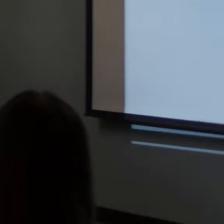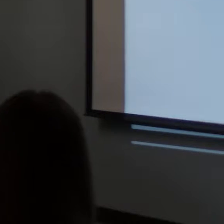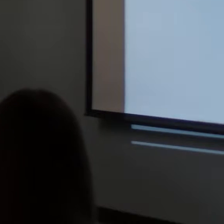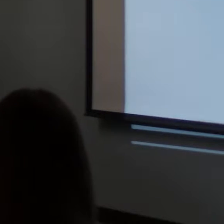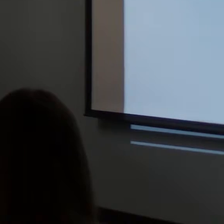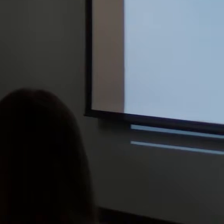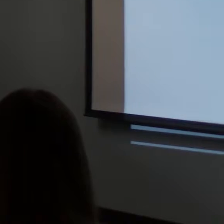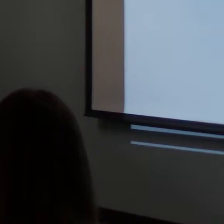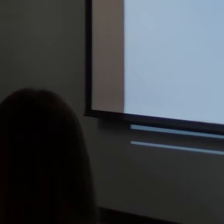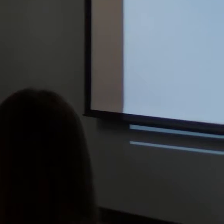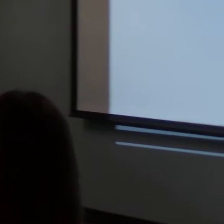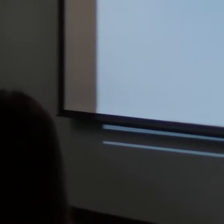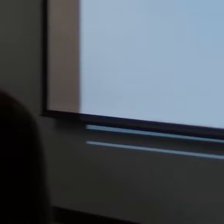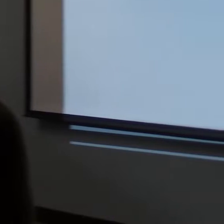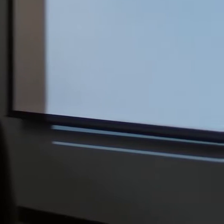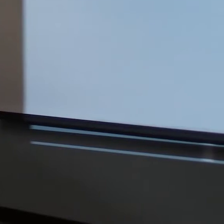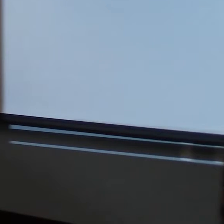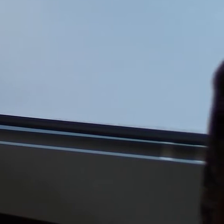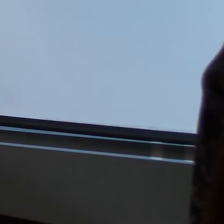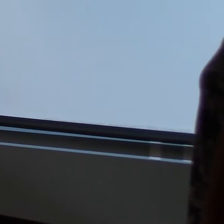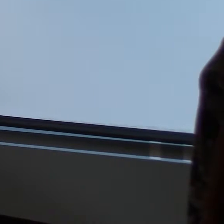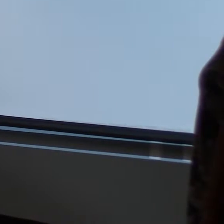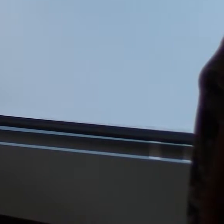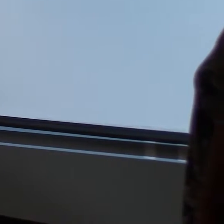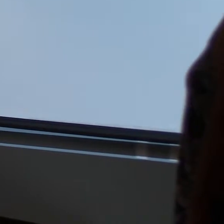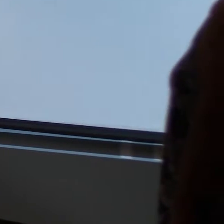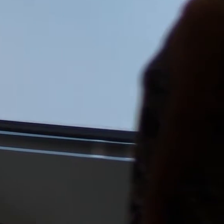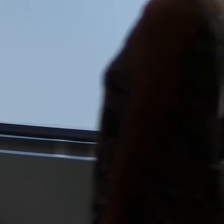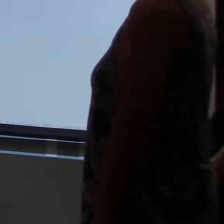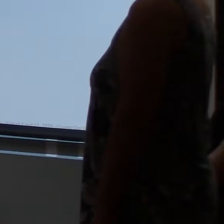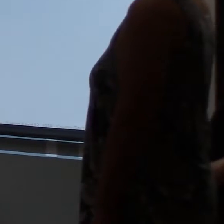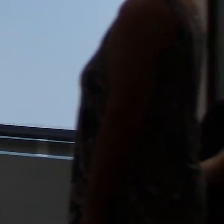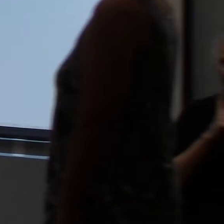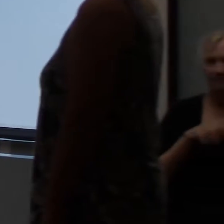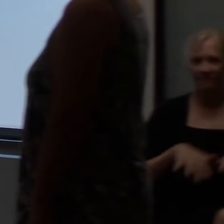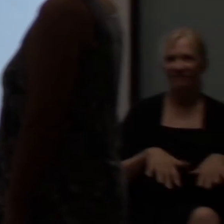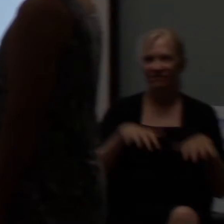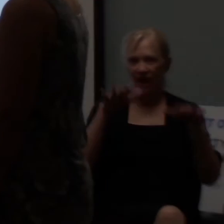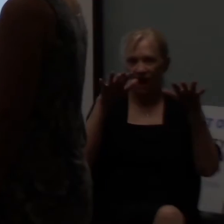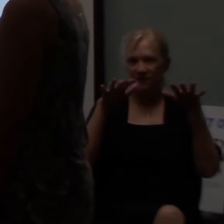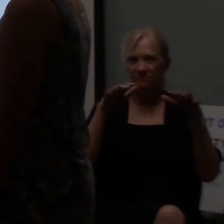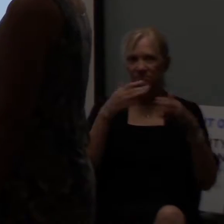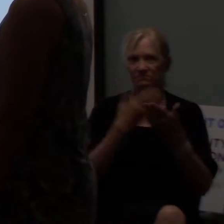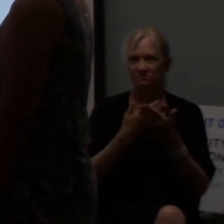bucket. And then 8% is still coming from flood reimbursements.